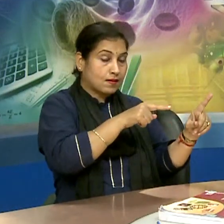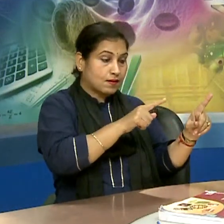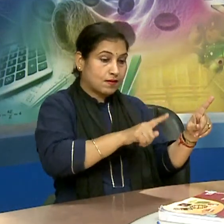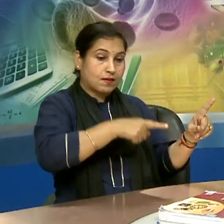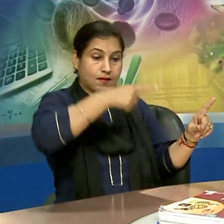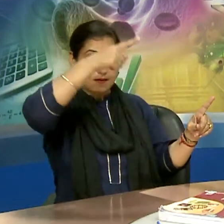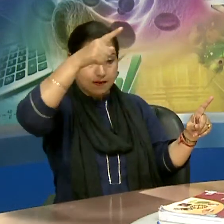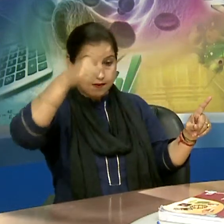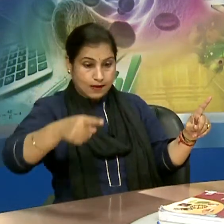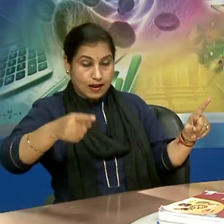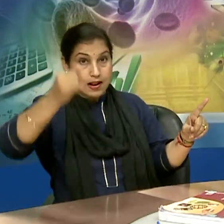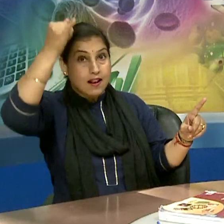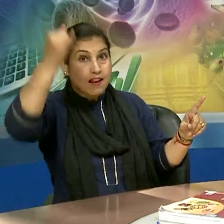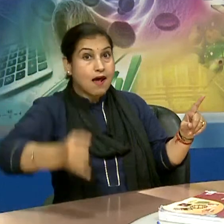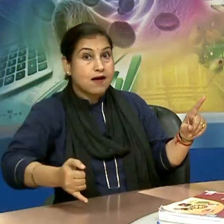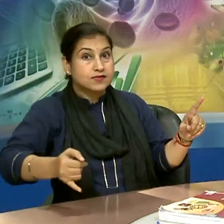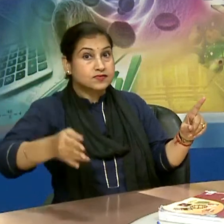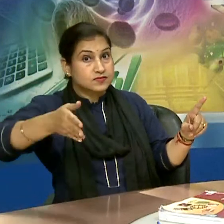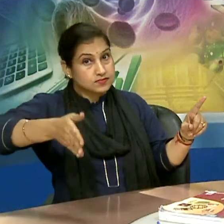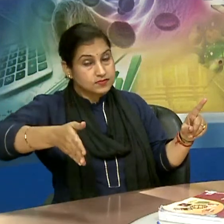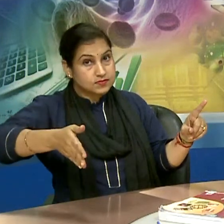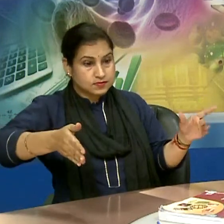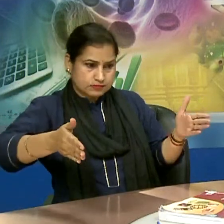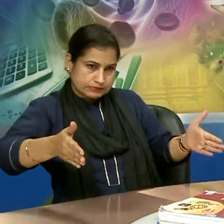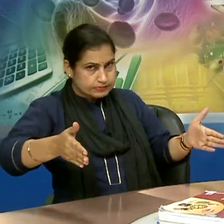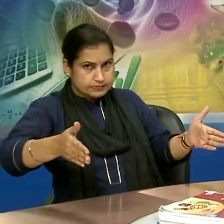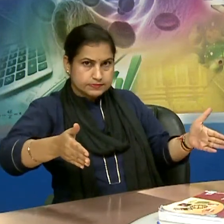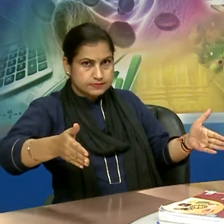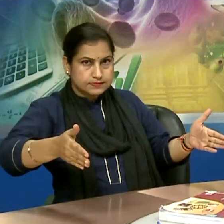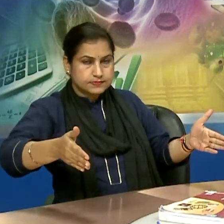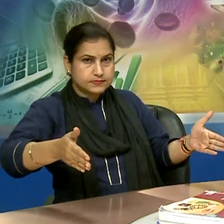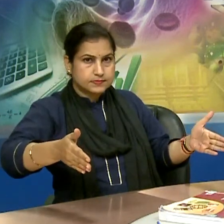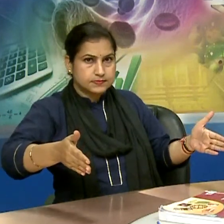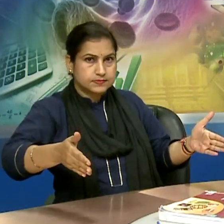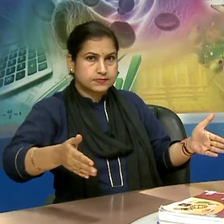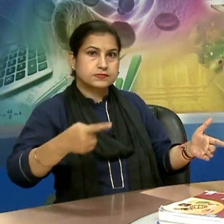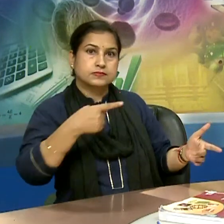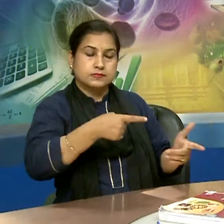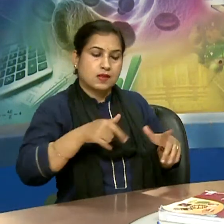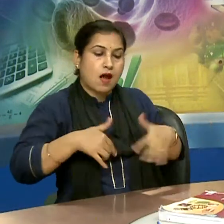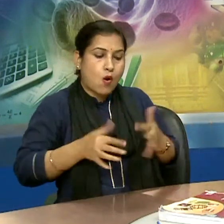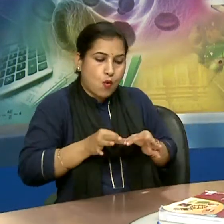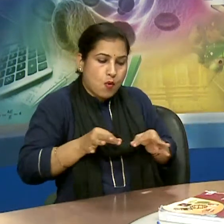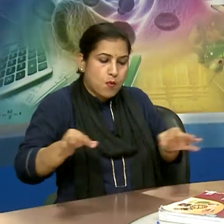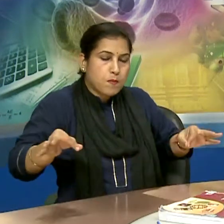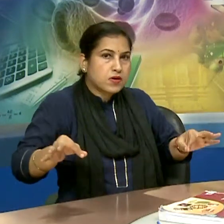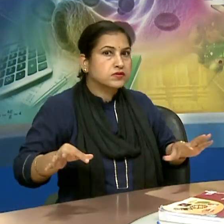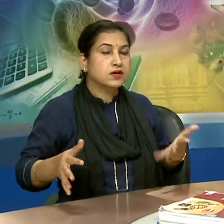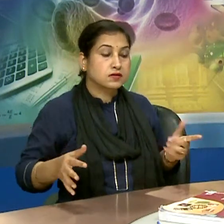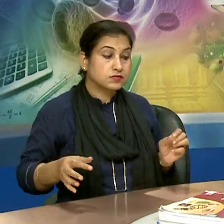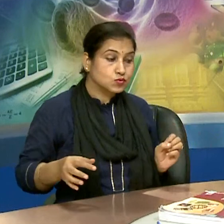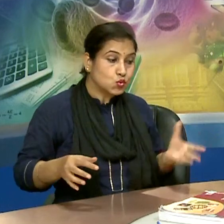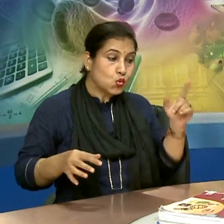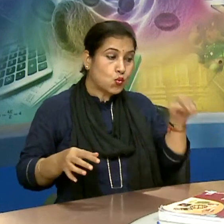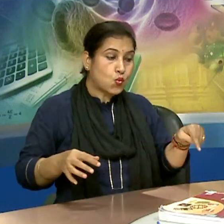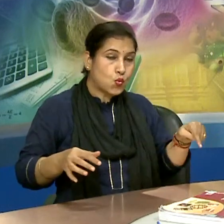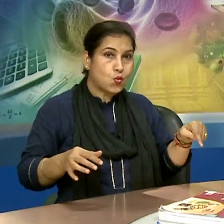box of cubes, we have to measure it from start to end.